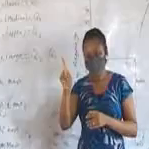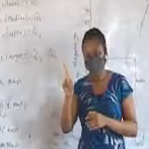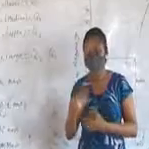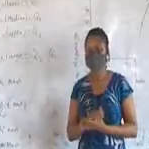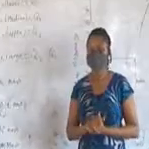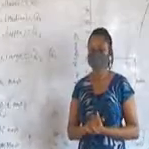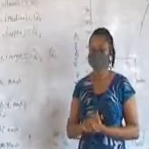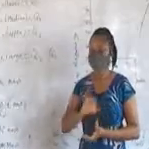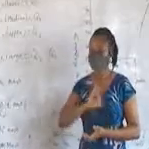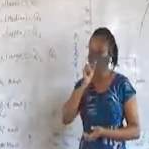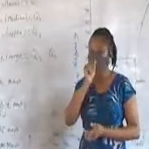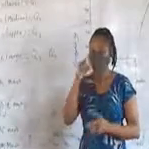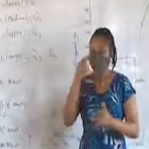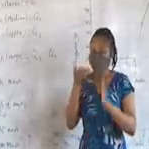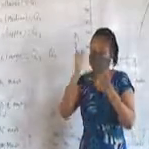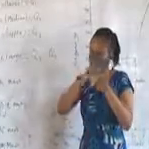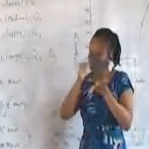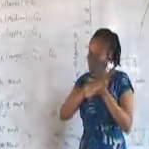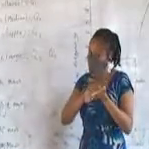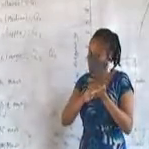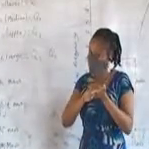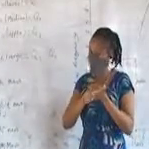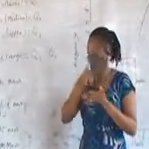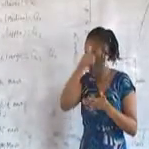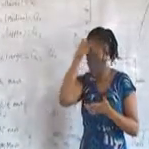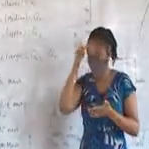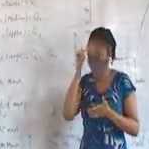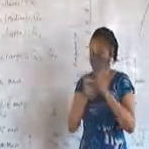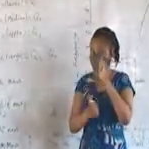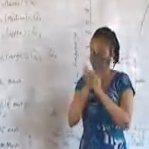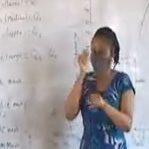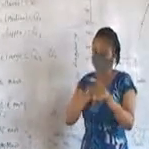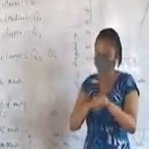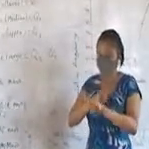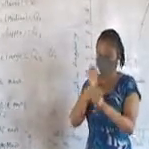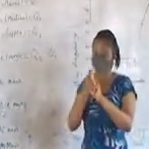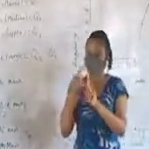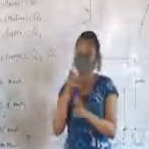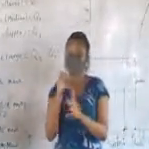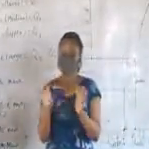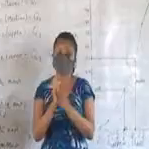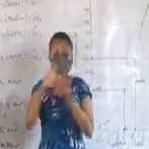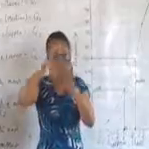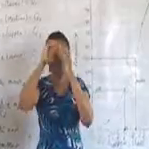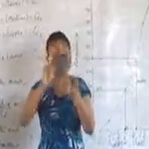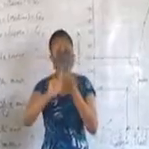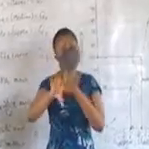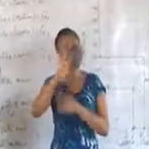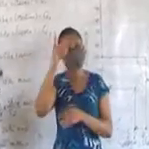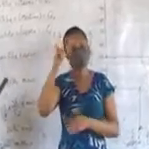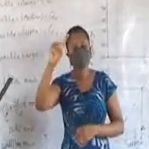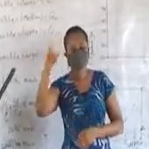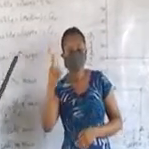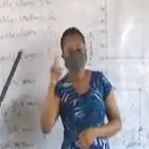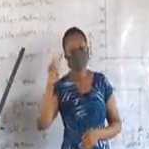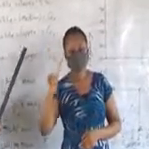I'm emphasizing this because most time when you ask students to find the first quarter, the second quarter,